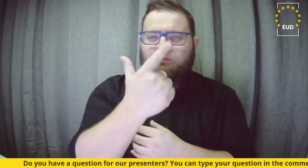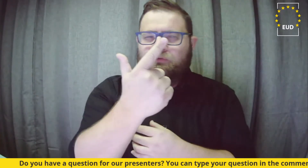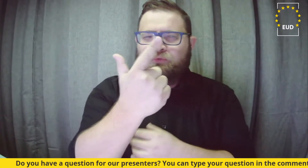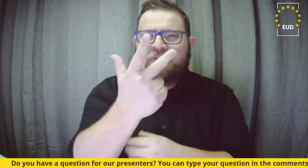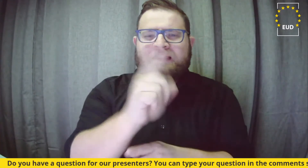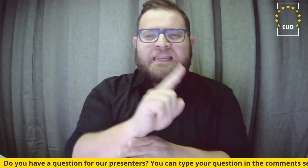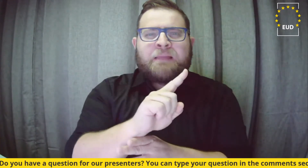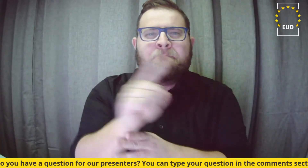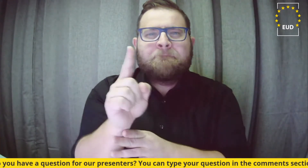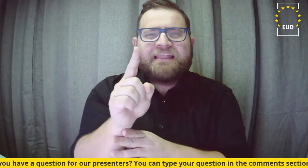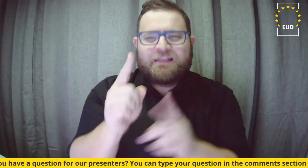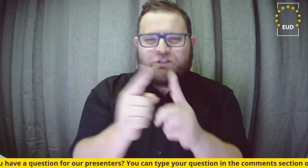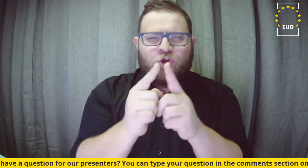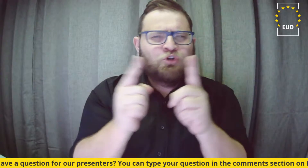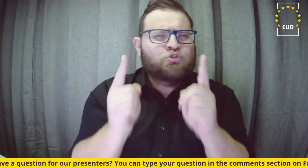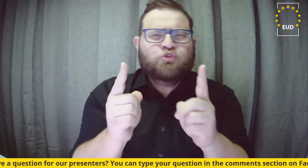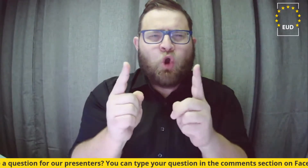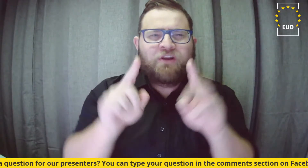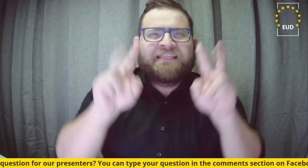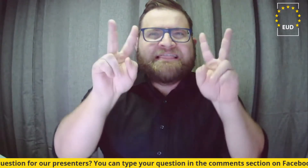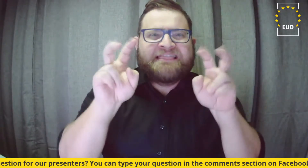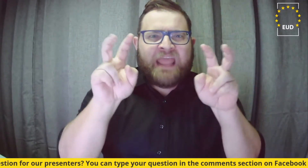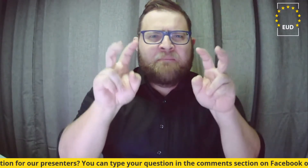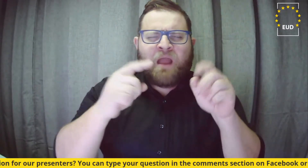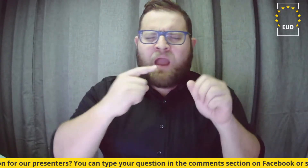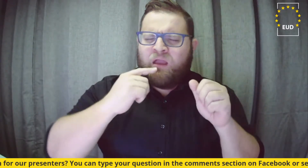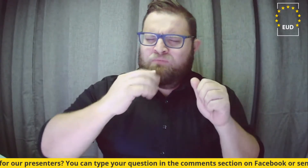versus interpreting on screen. Because on screen,